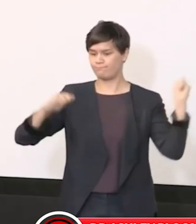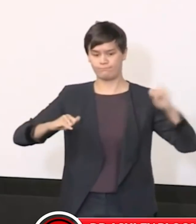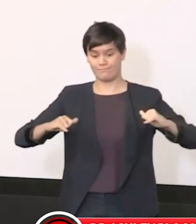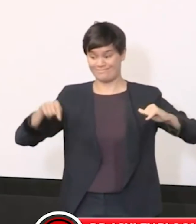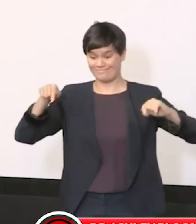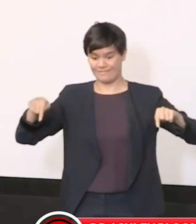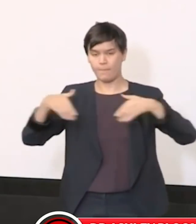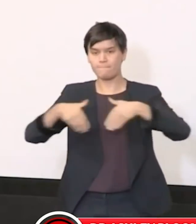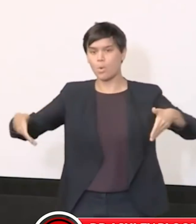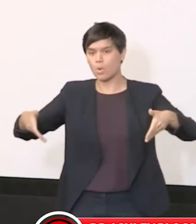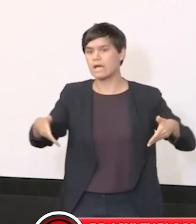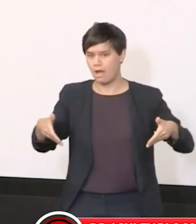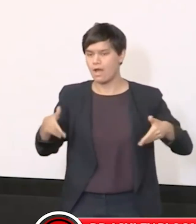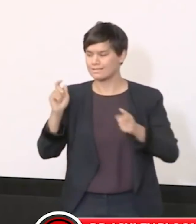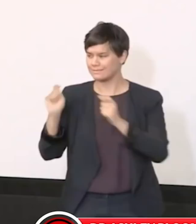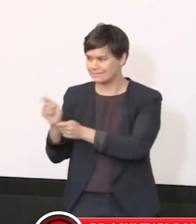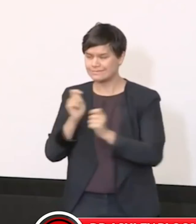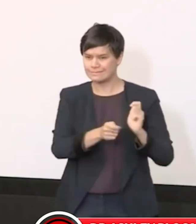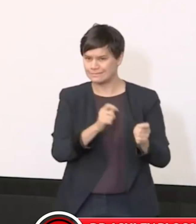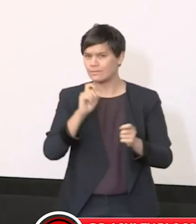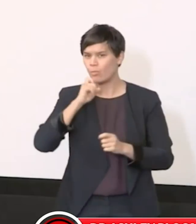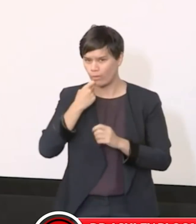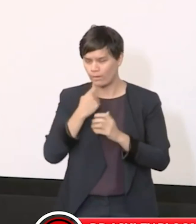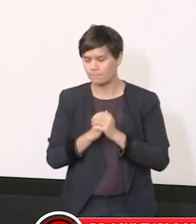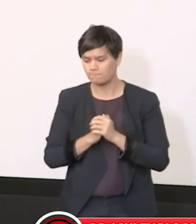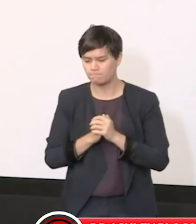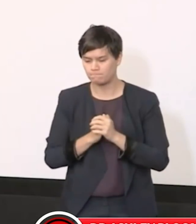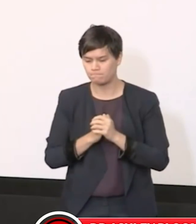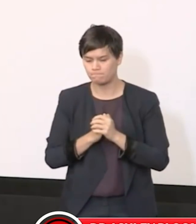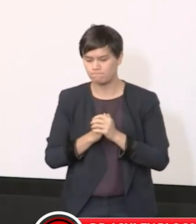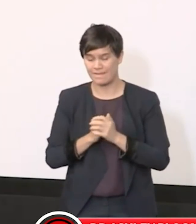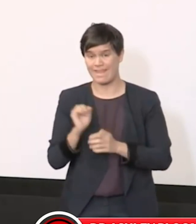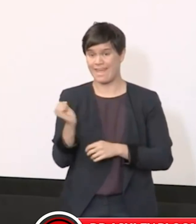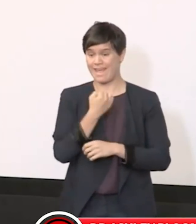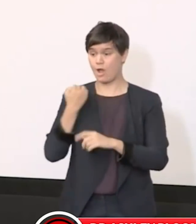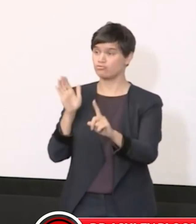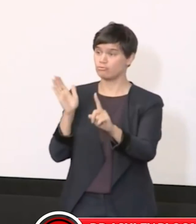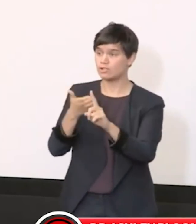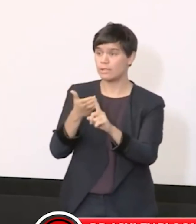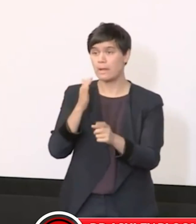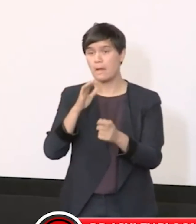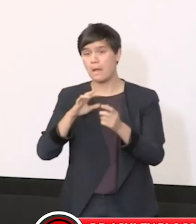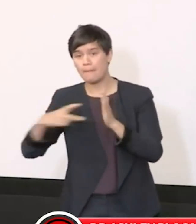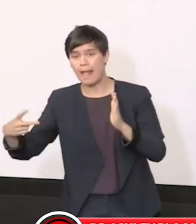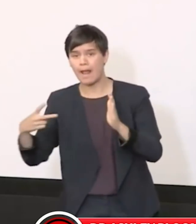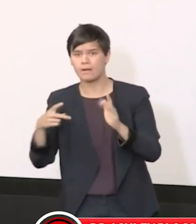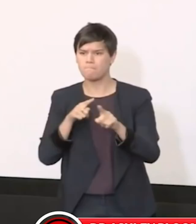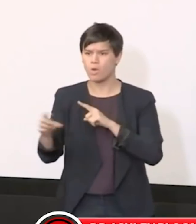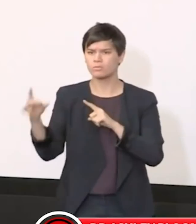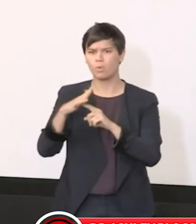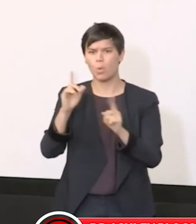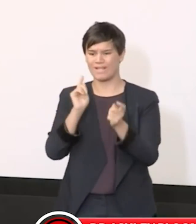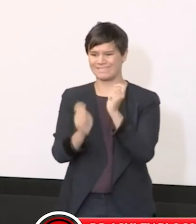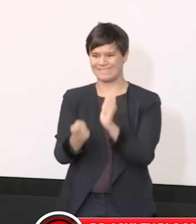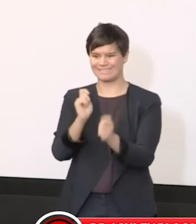where indicated. So testing remains a fundamental pillar of our overall elimination strategy, along with our strong border measures